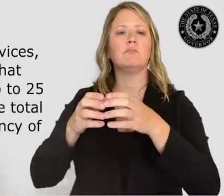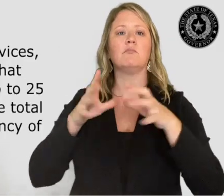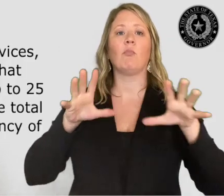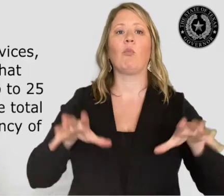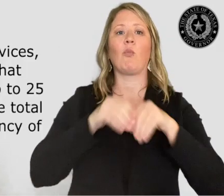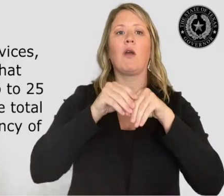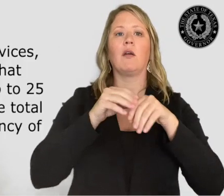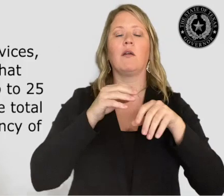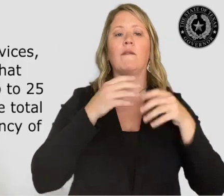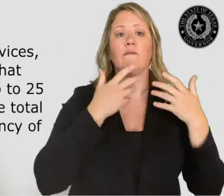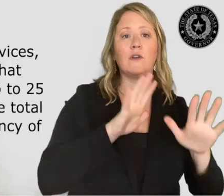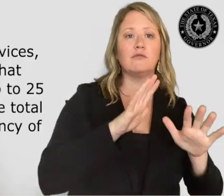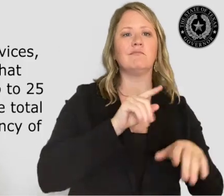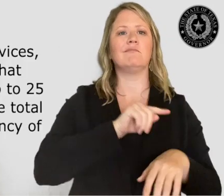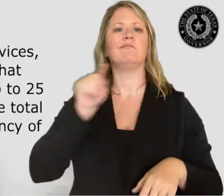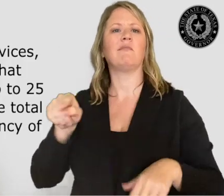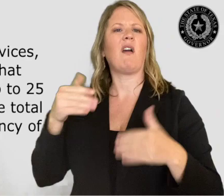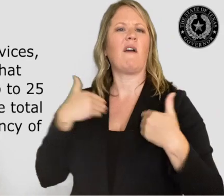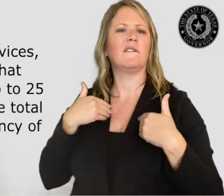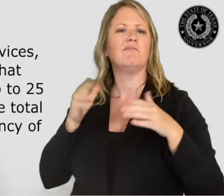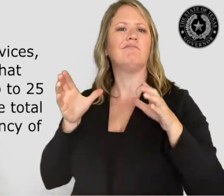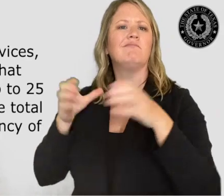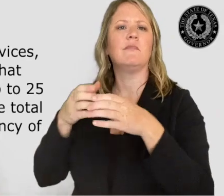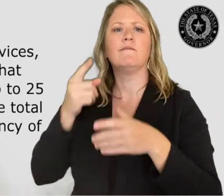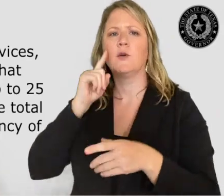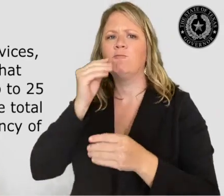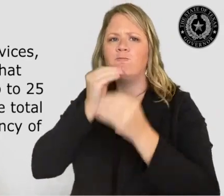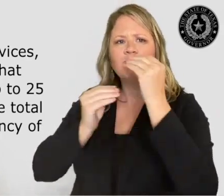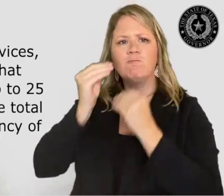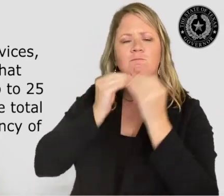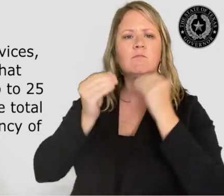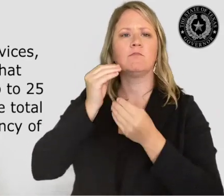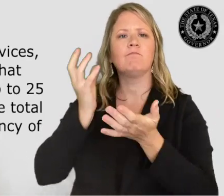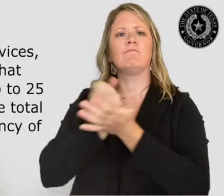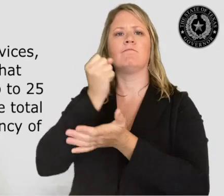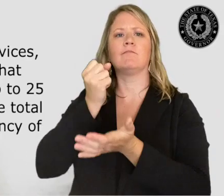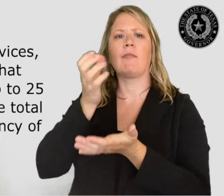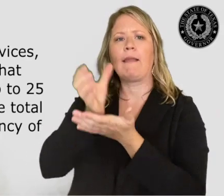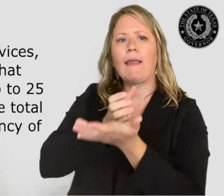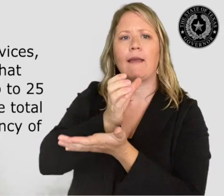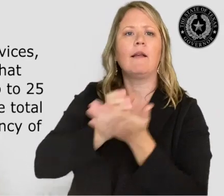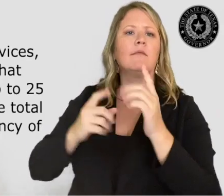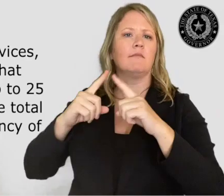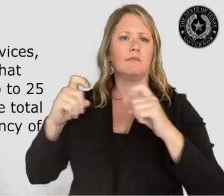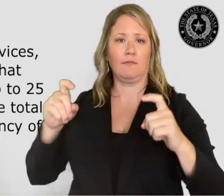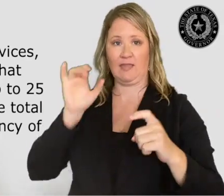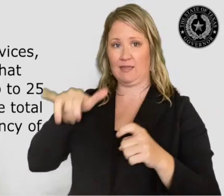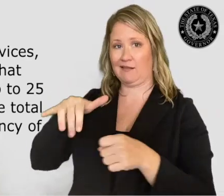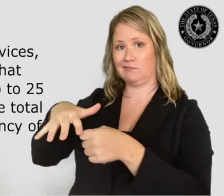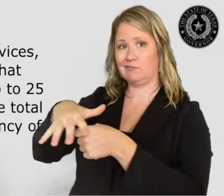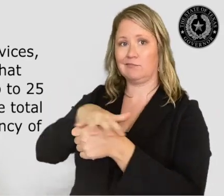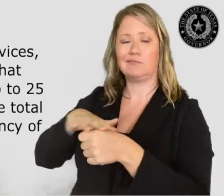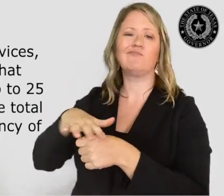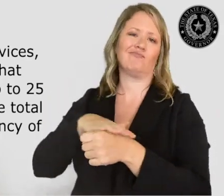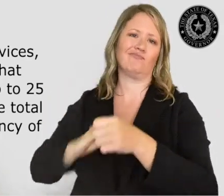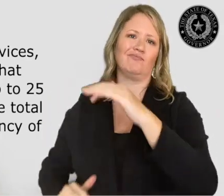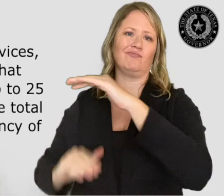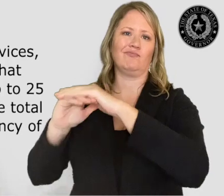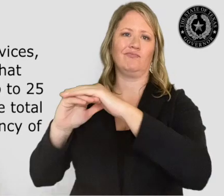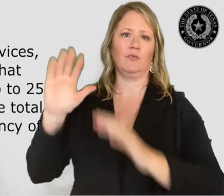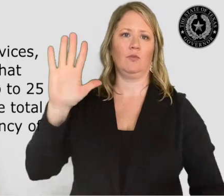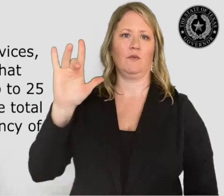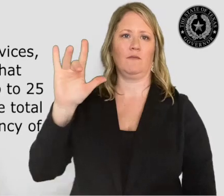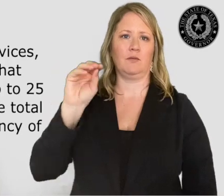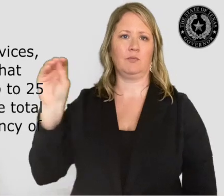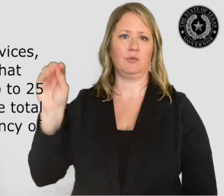services for facilities that operate at up to 25% of the total listed occupancy of the facility.